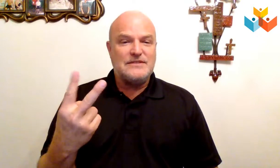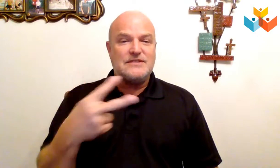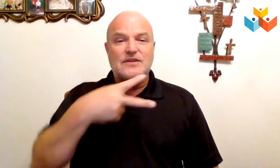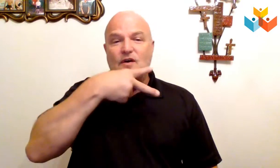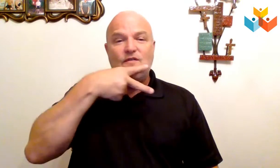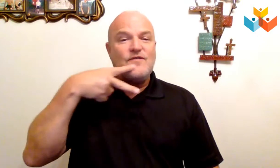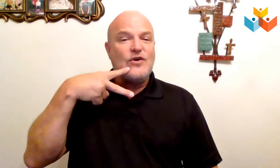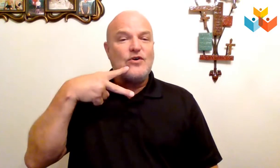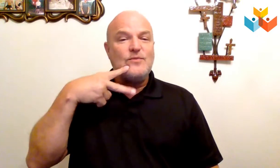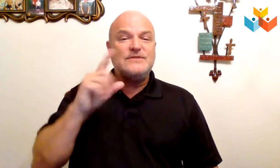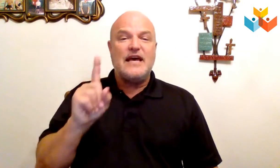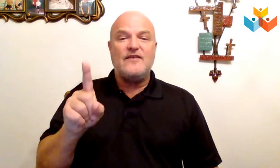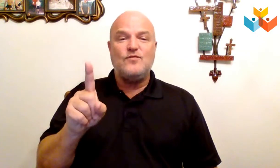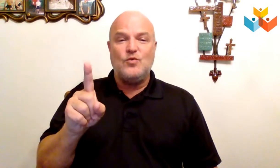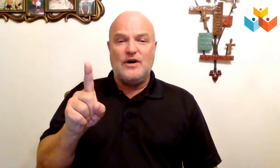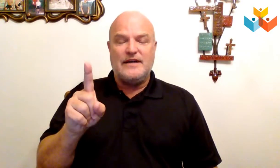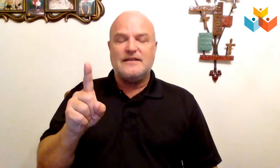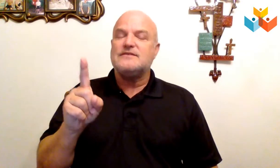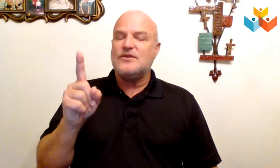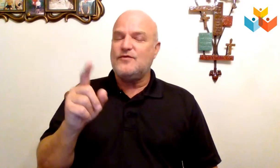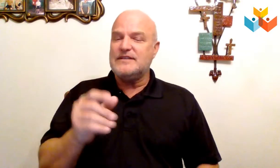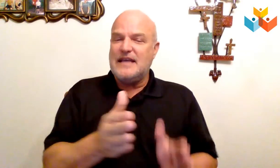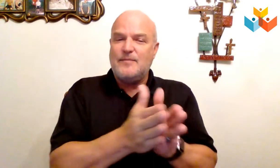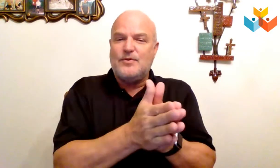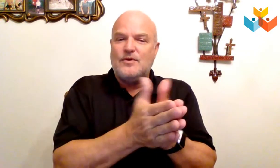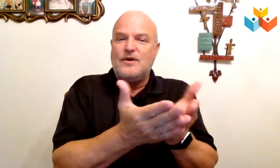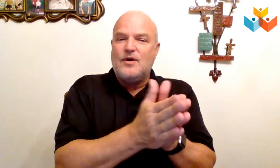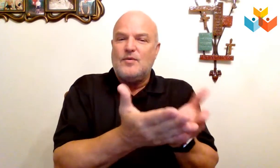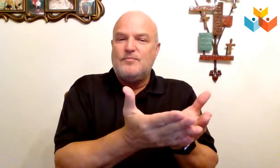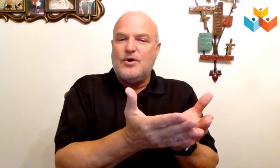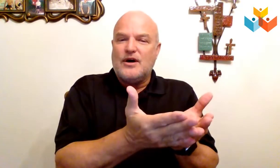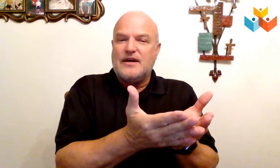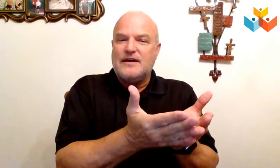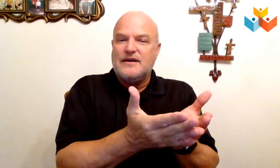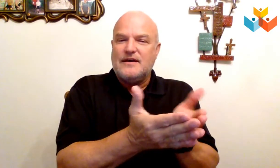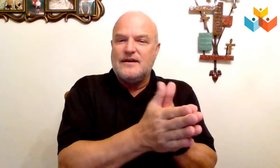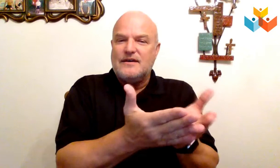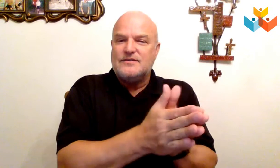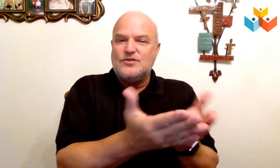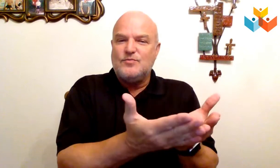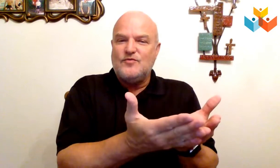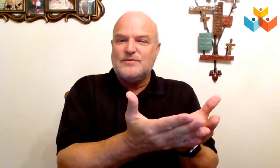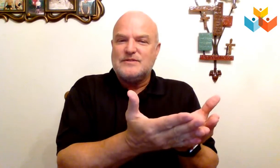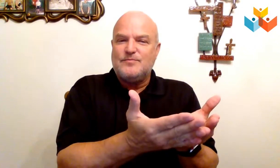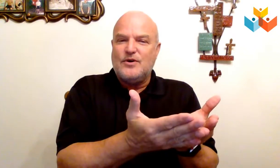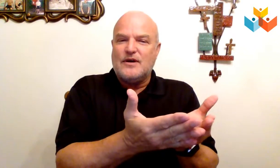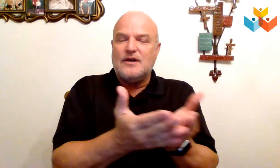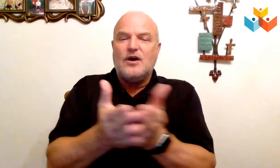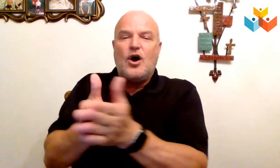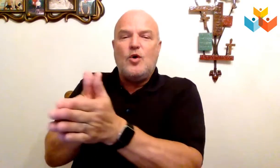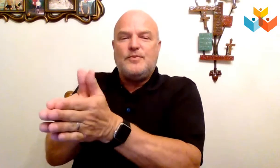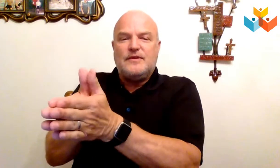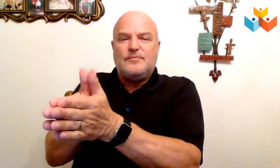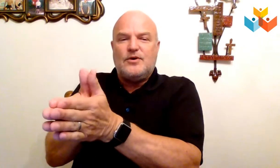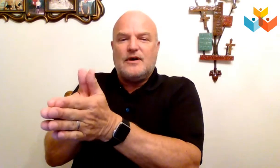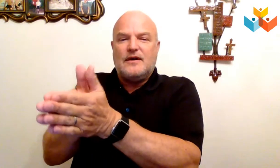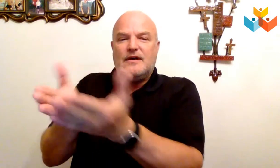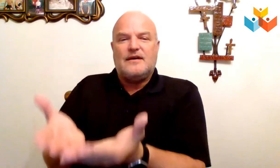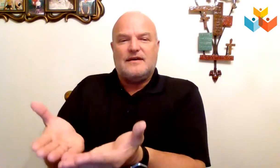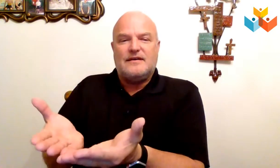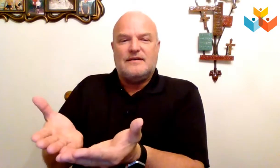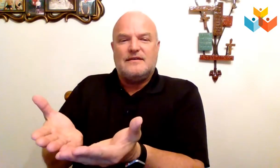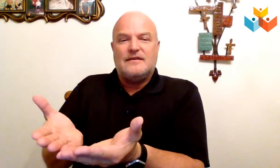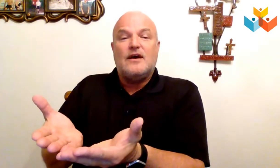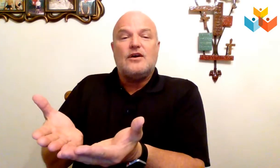nouns have 2 movements, verbs have 1. So for example, book, 2 movements,